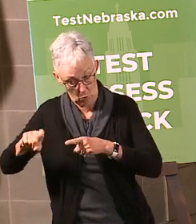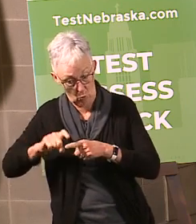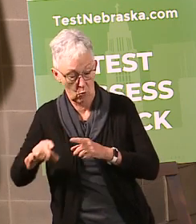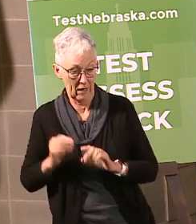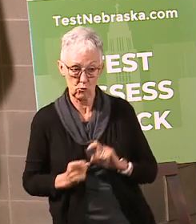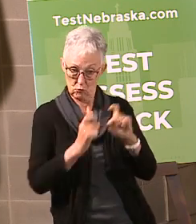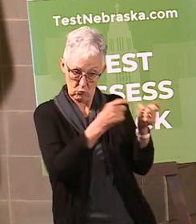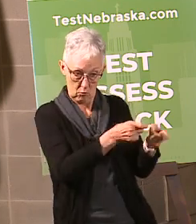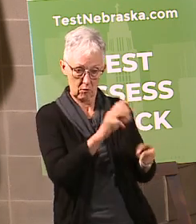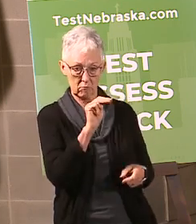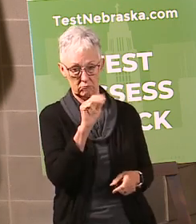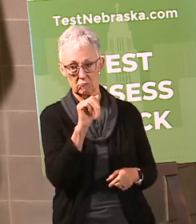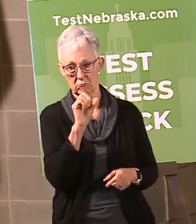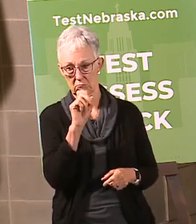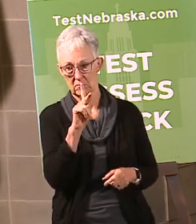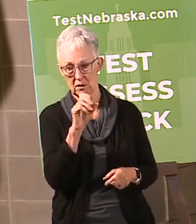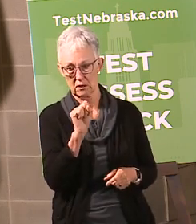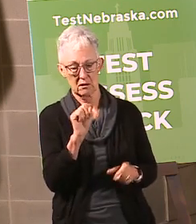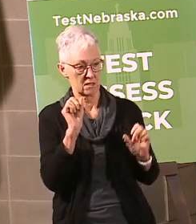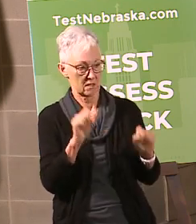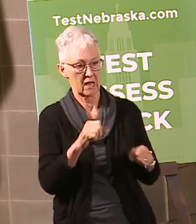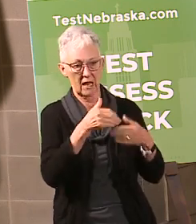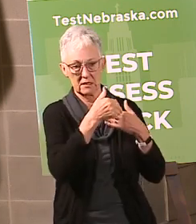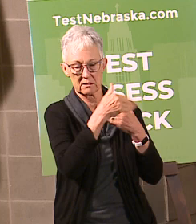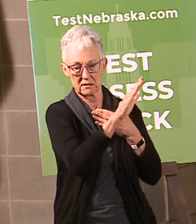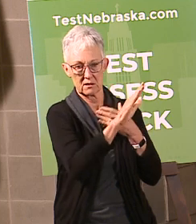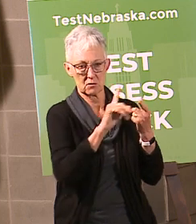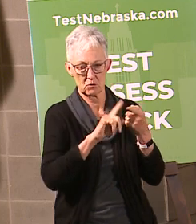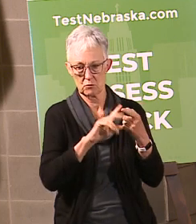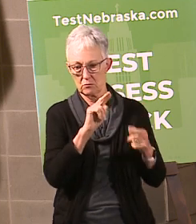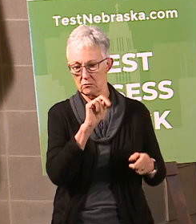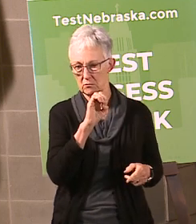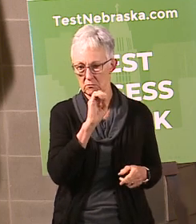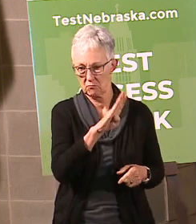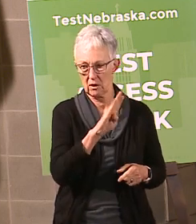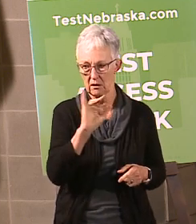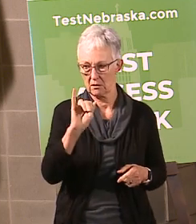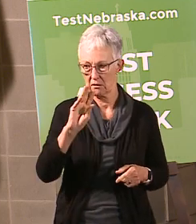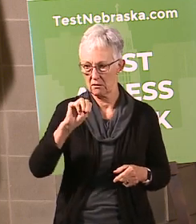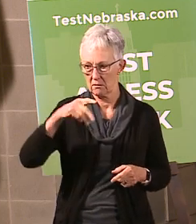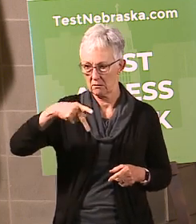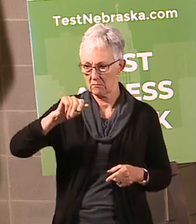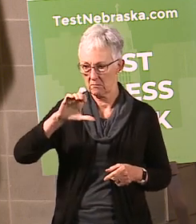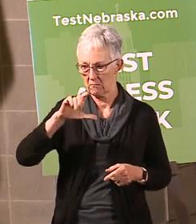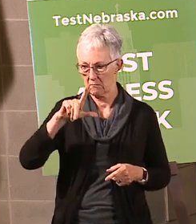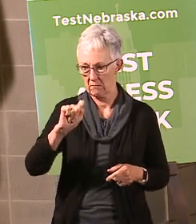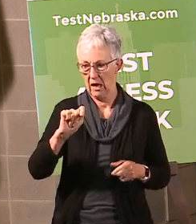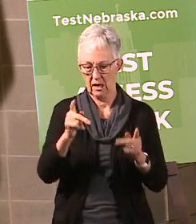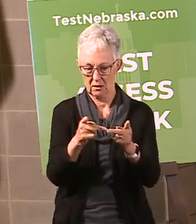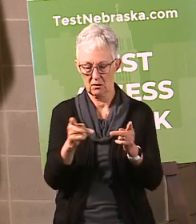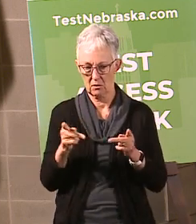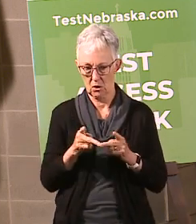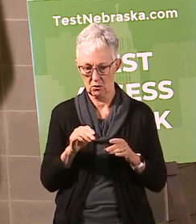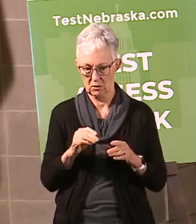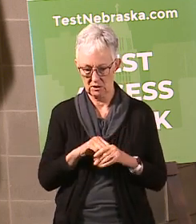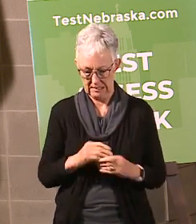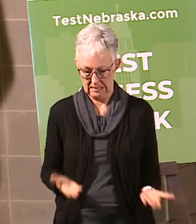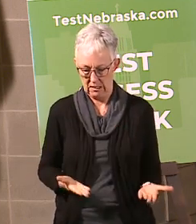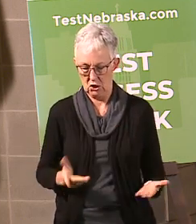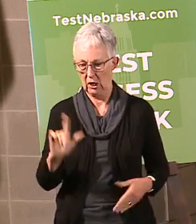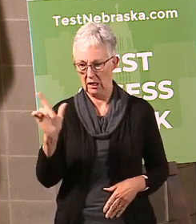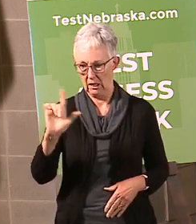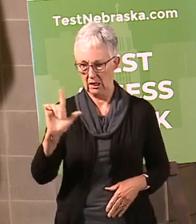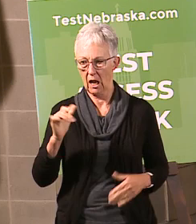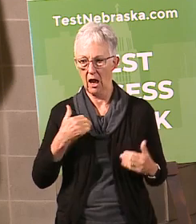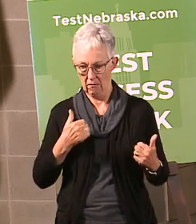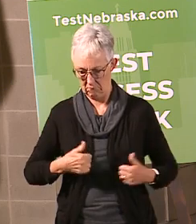can deliver those masks by mail to the Nebraska Impact location in Lincoln, and that address is on our website.